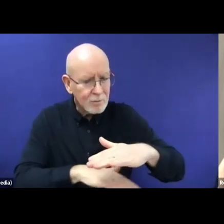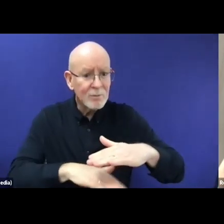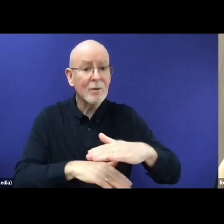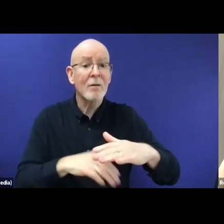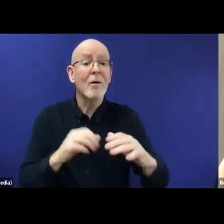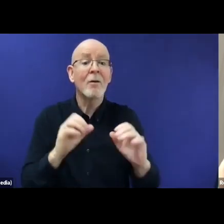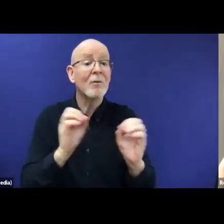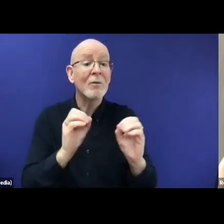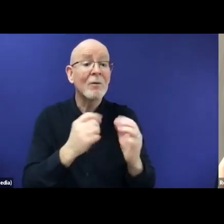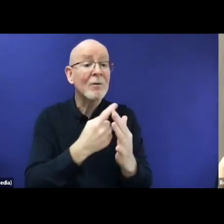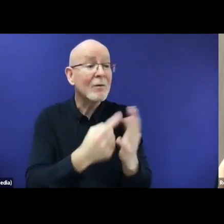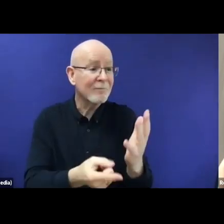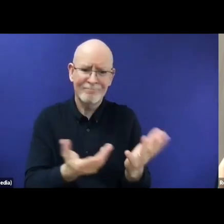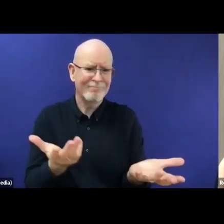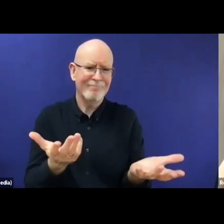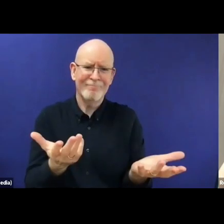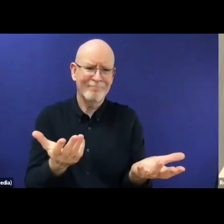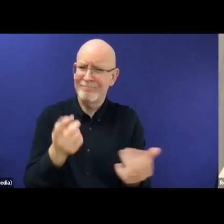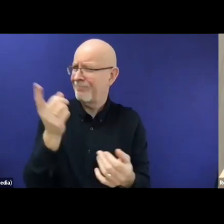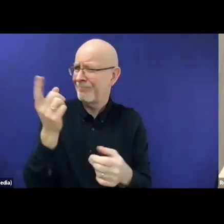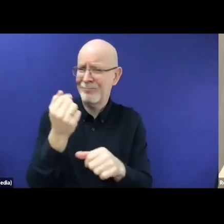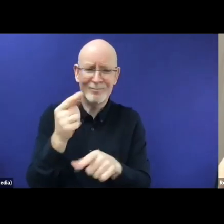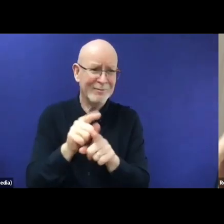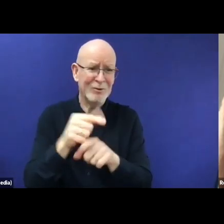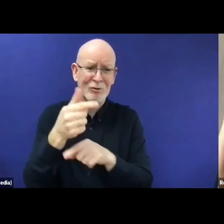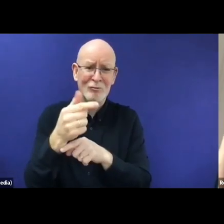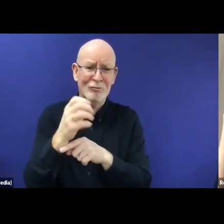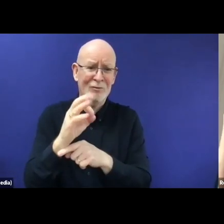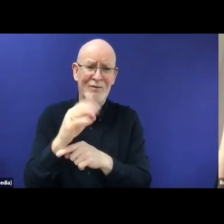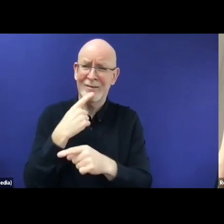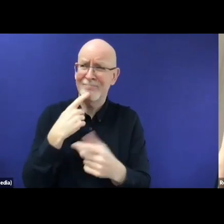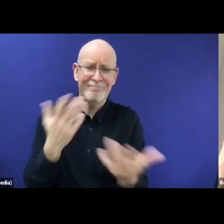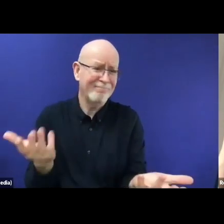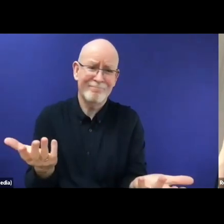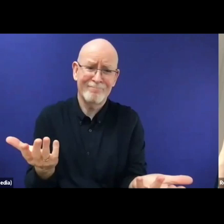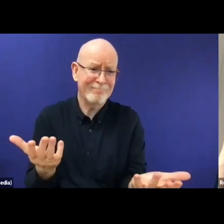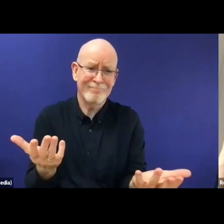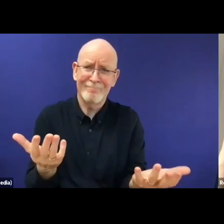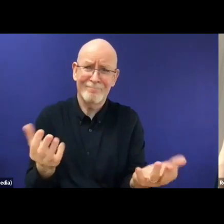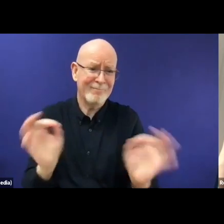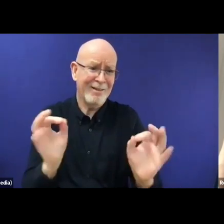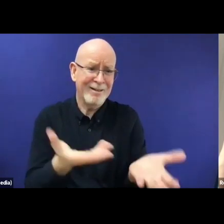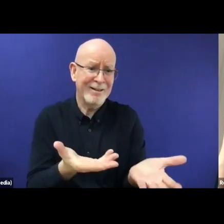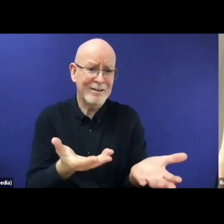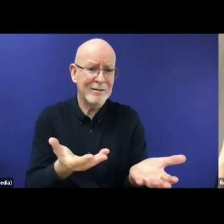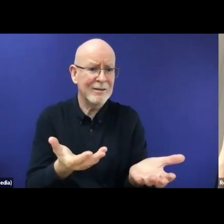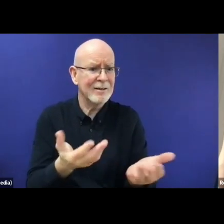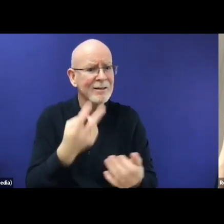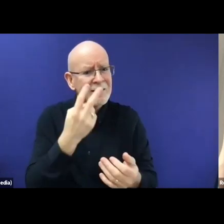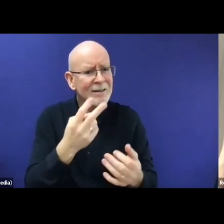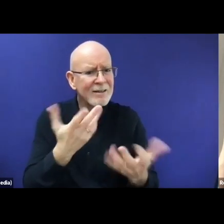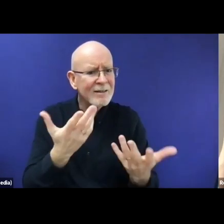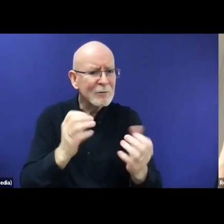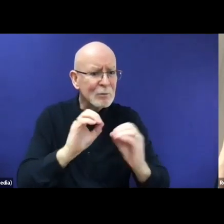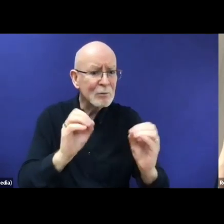But at the same time, that's really not enough. You have to consider that somebody who is a refugee for